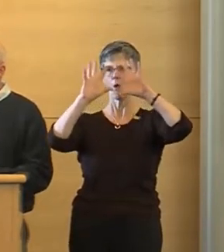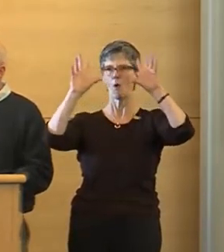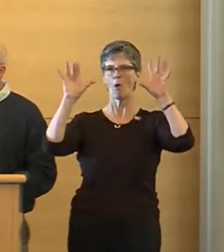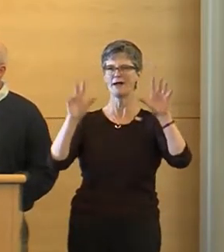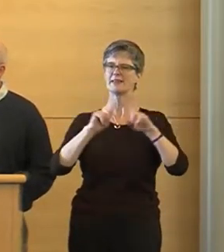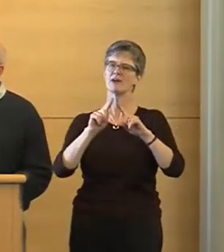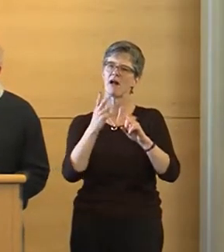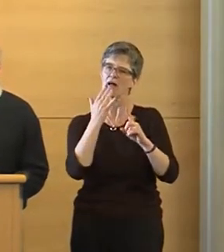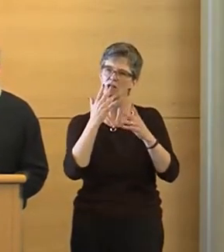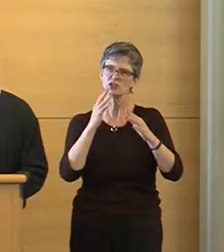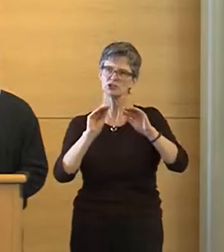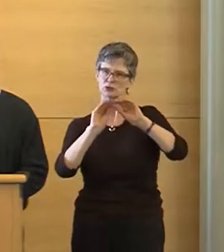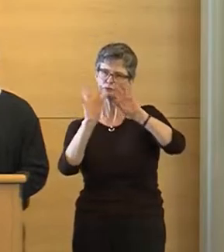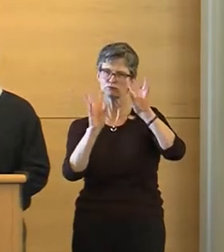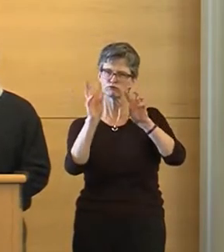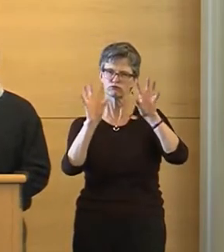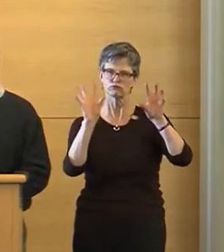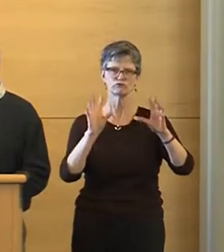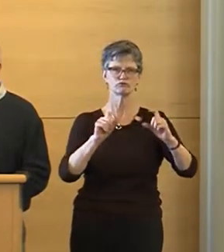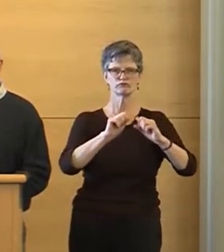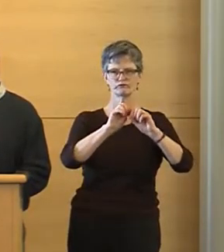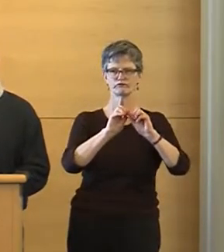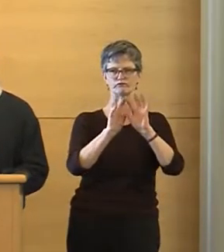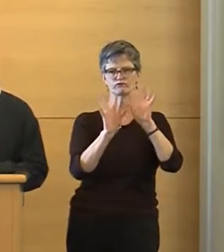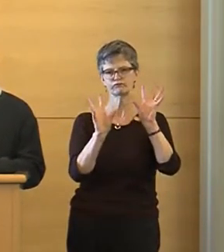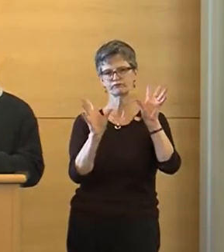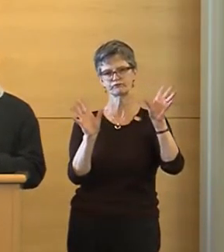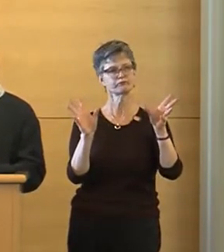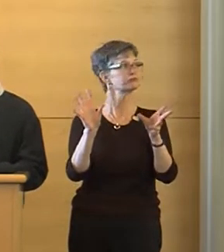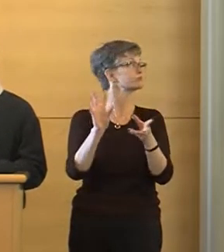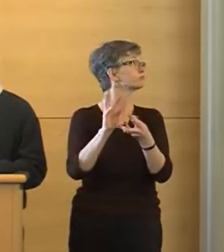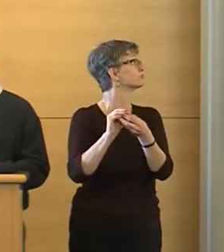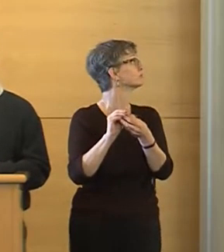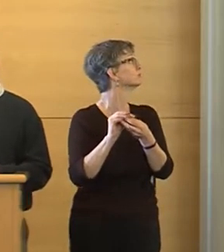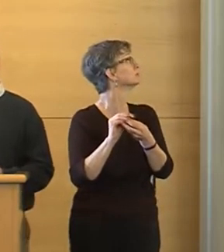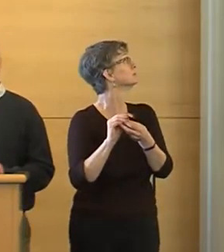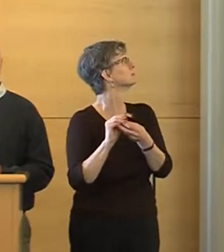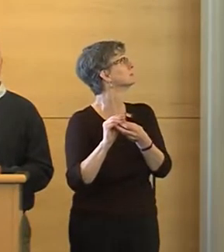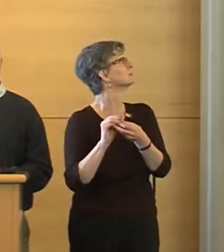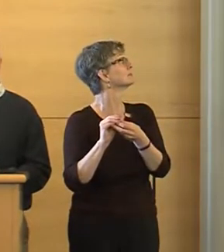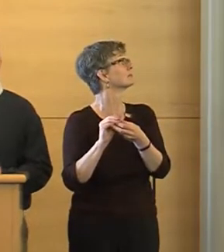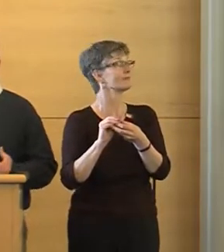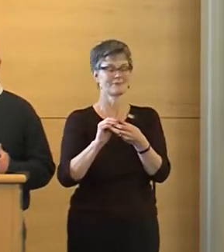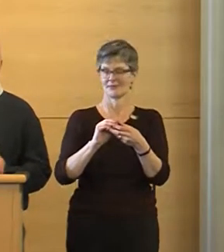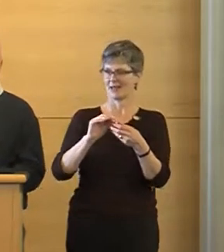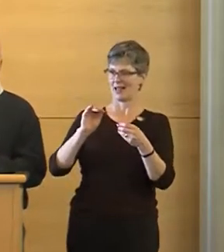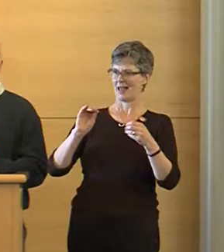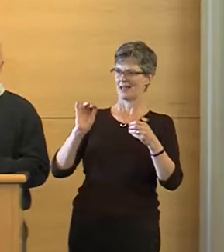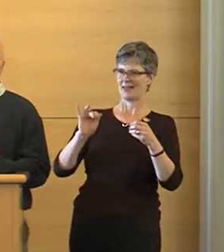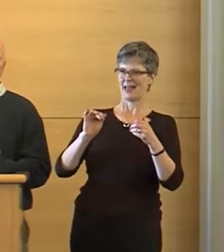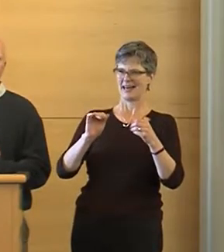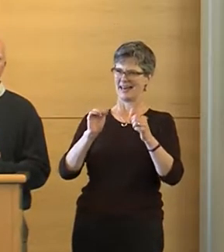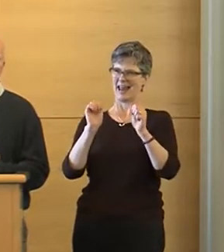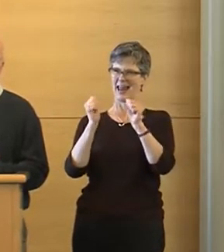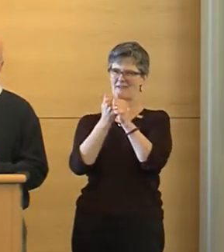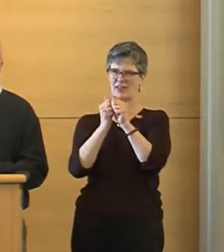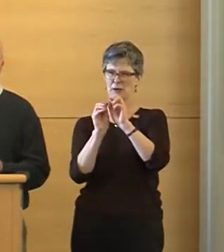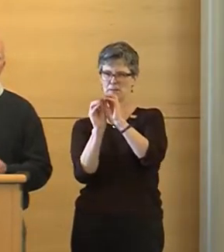I can do my best to add some alt text to this, it's a brilliant golden